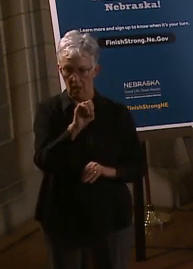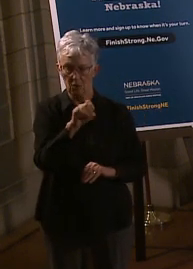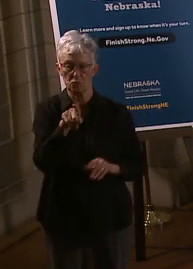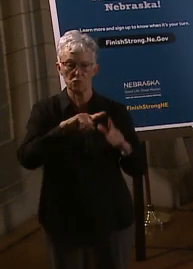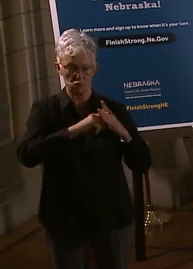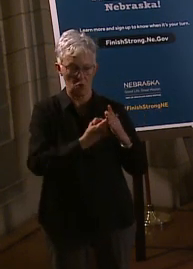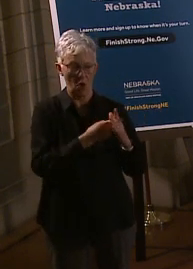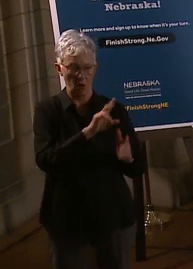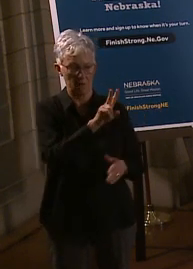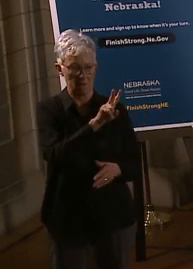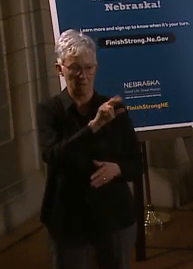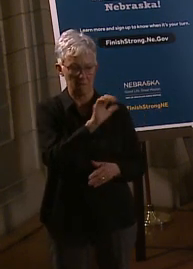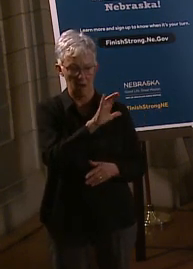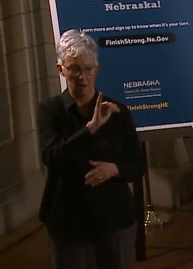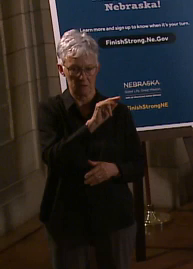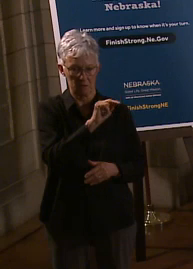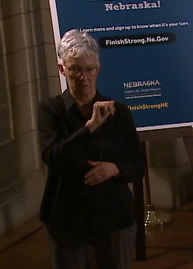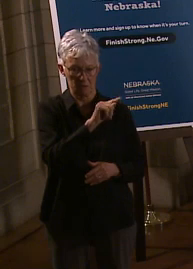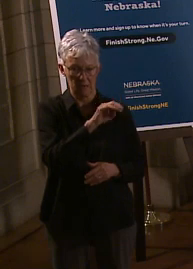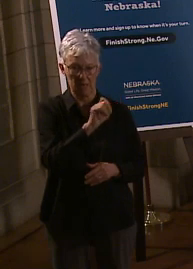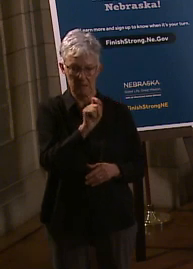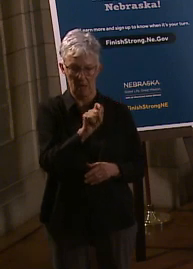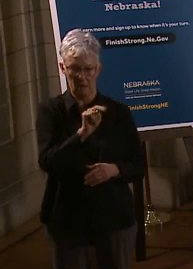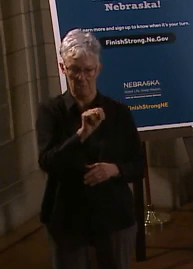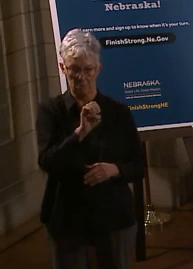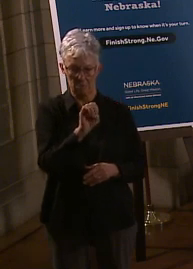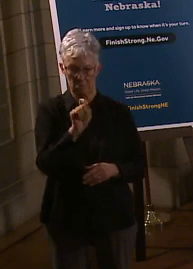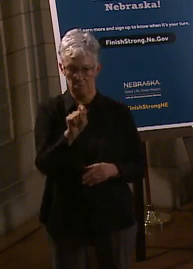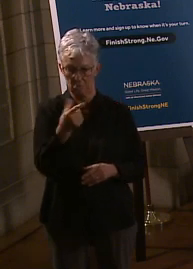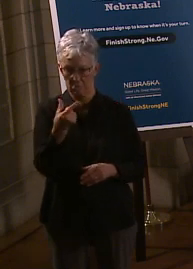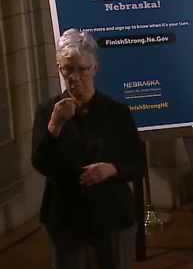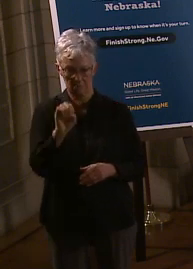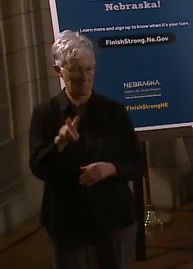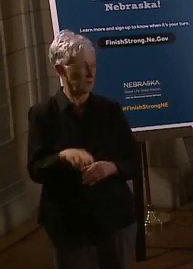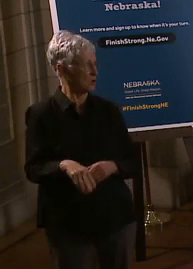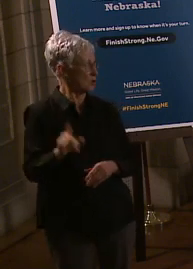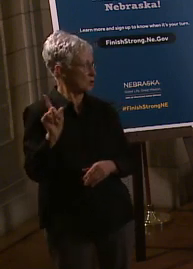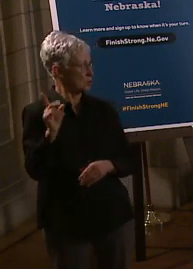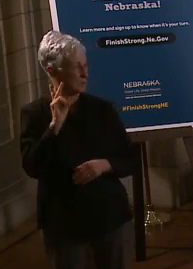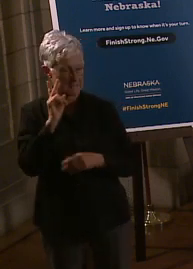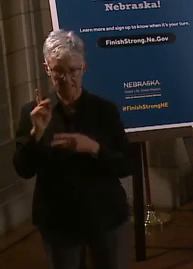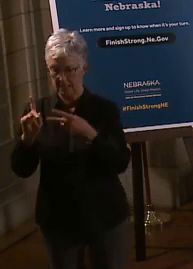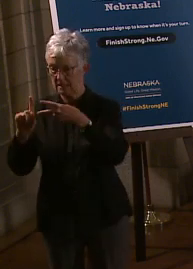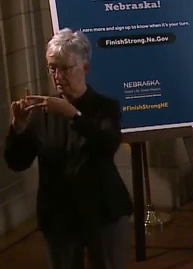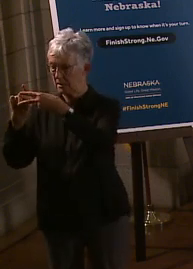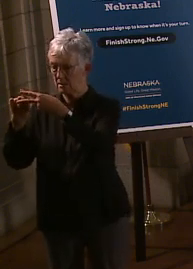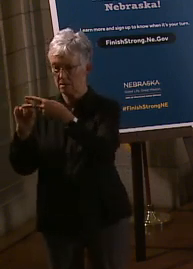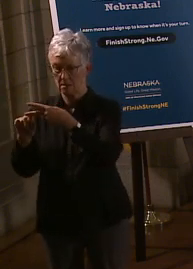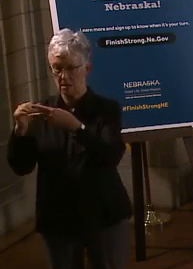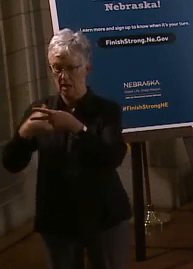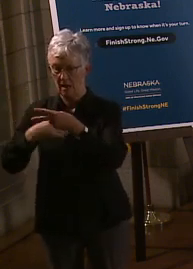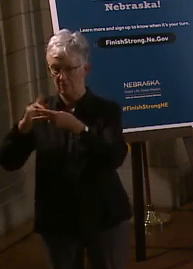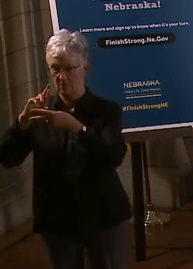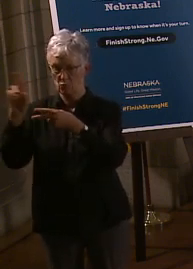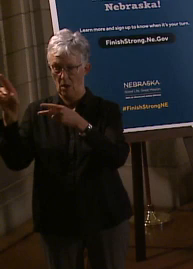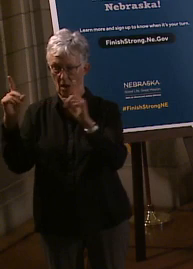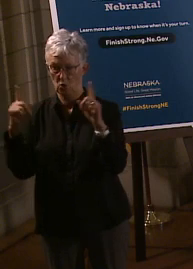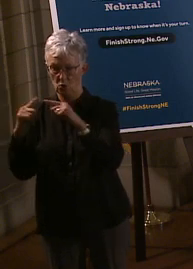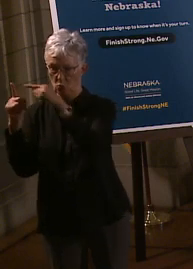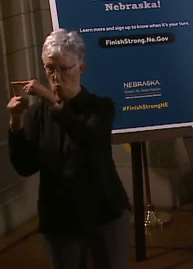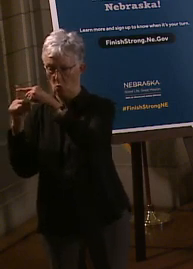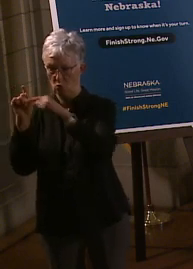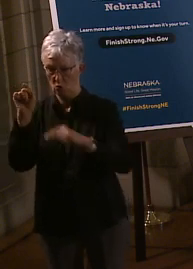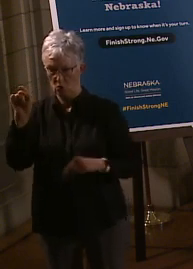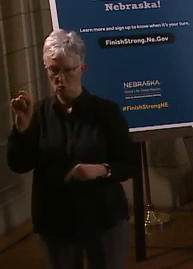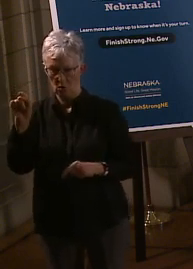vaccinate.ne.gov, but in the upper right, you will see an English, and you can click on that upper right of the site, and you can